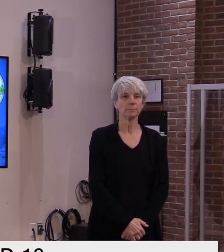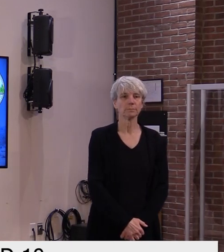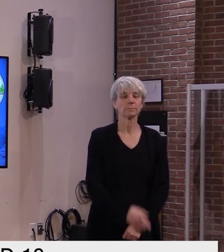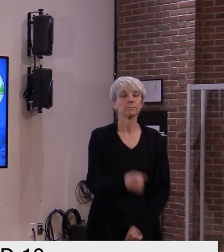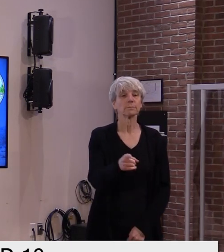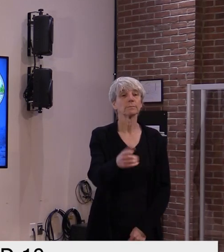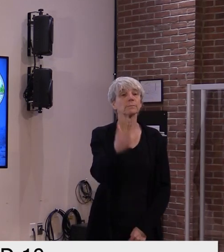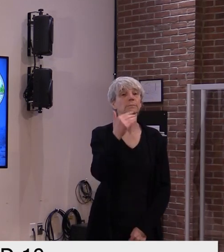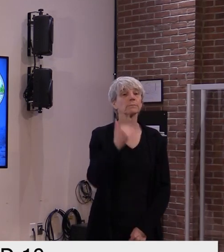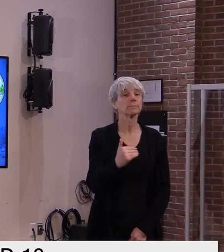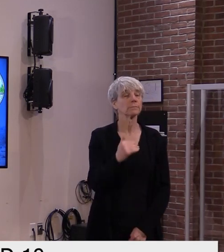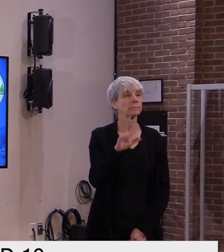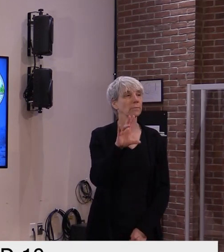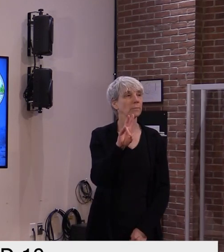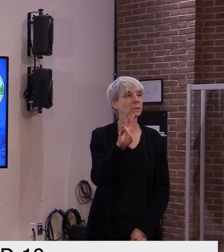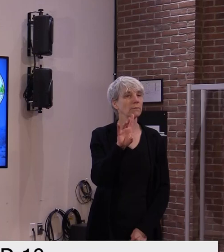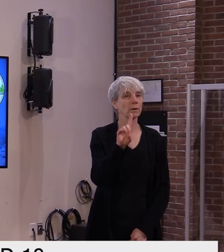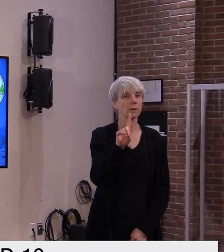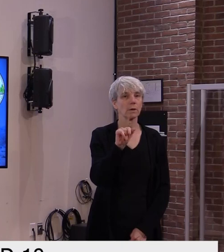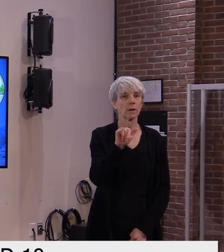DeAndrea, 7 days.